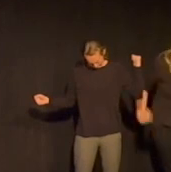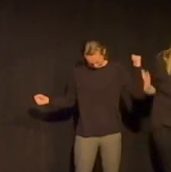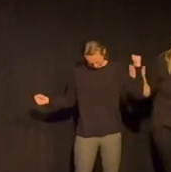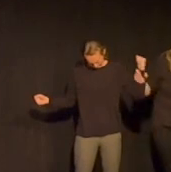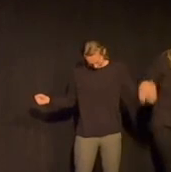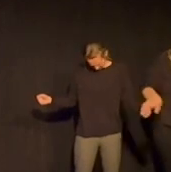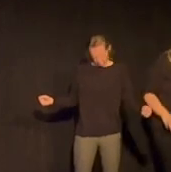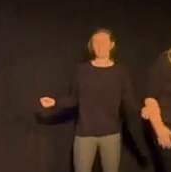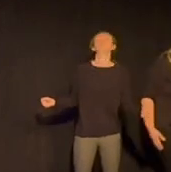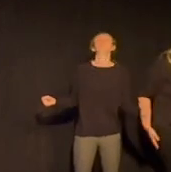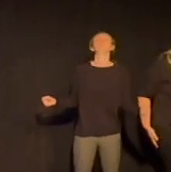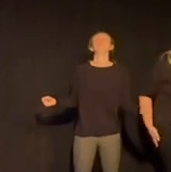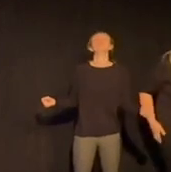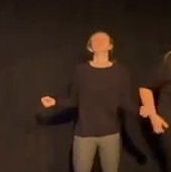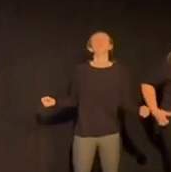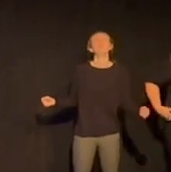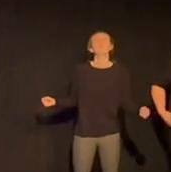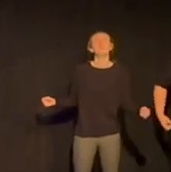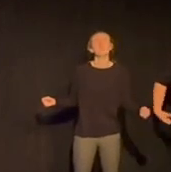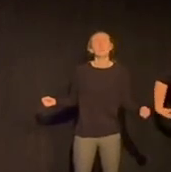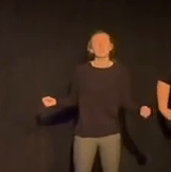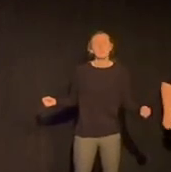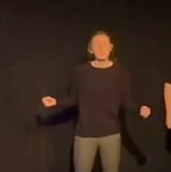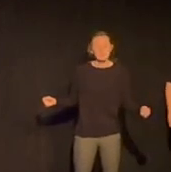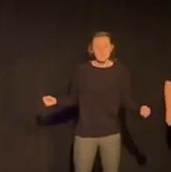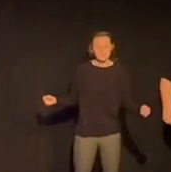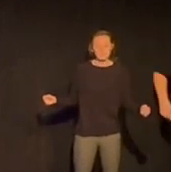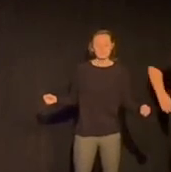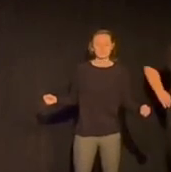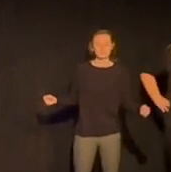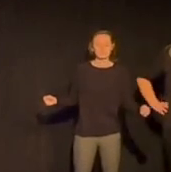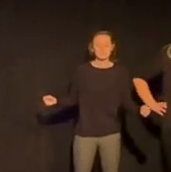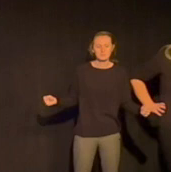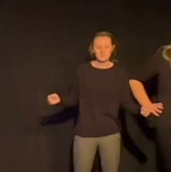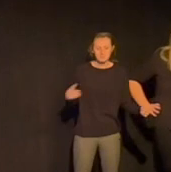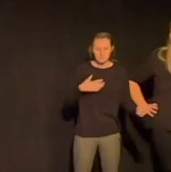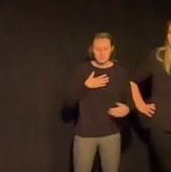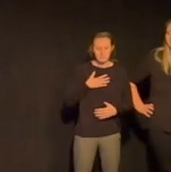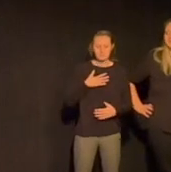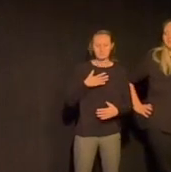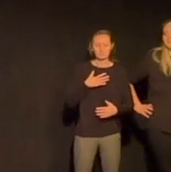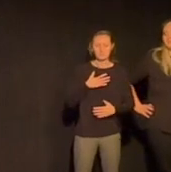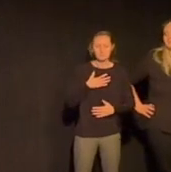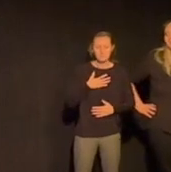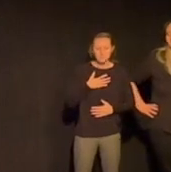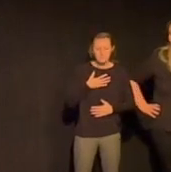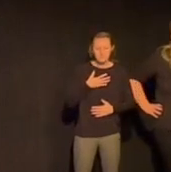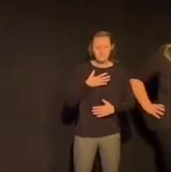Five.